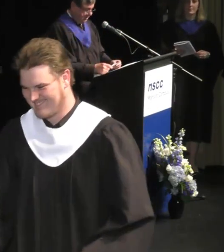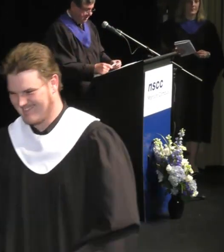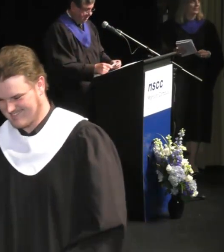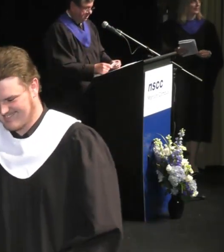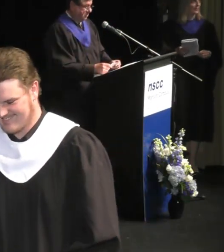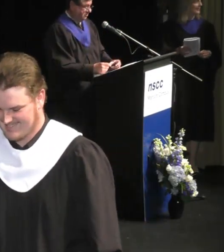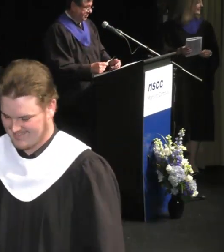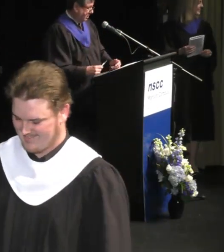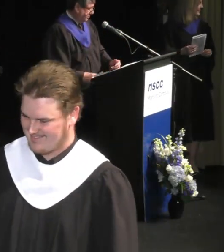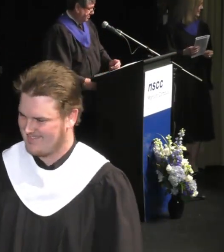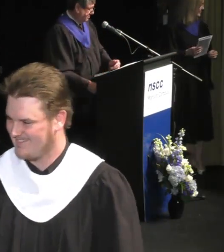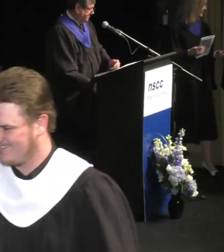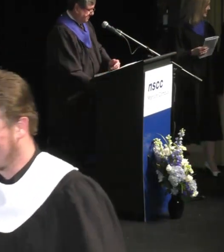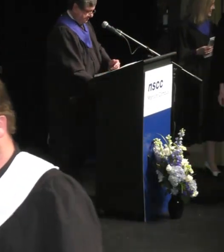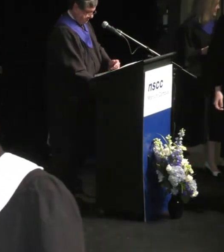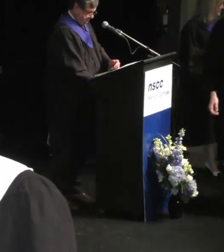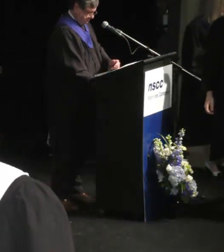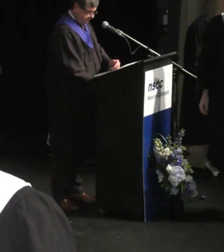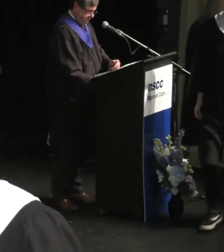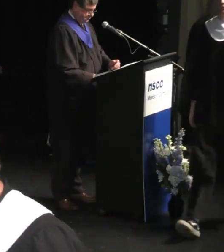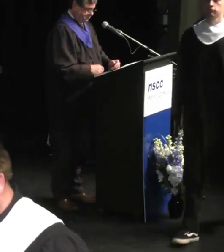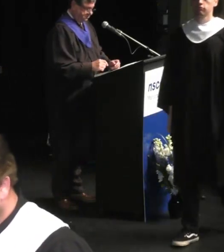Kevin McNeil with honors.